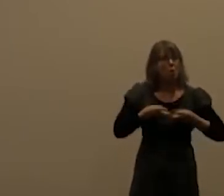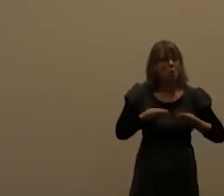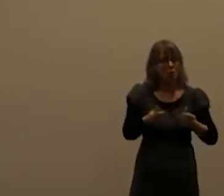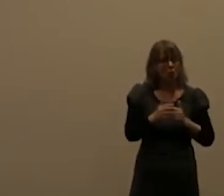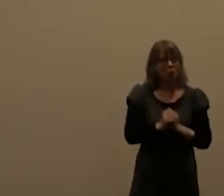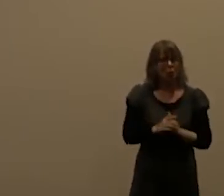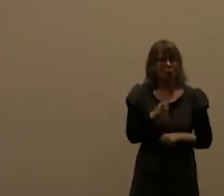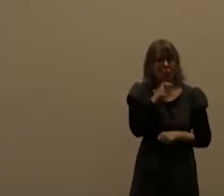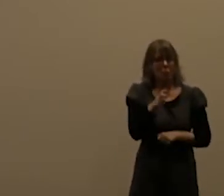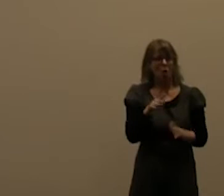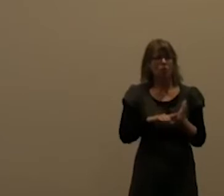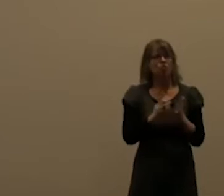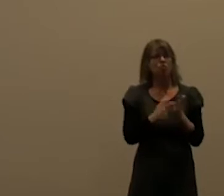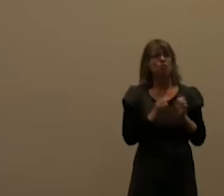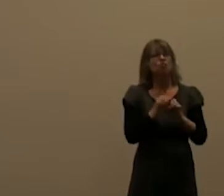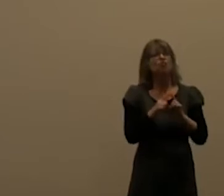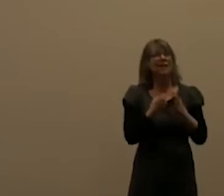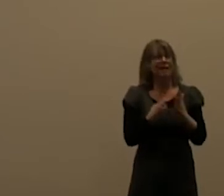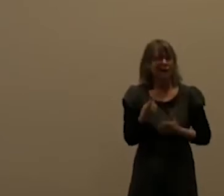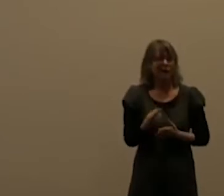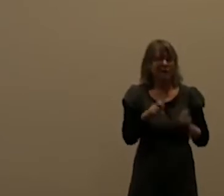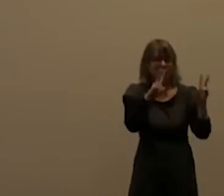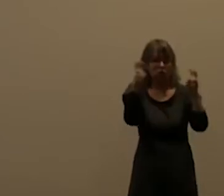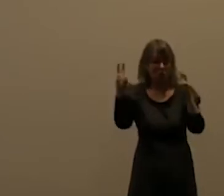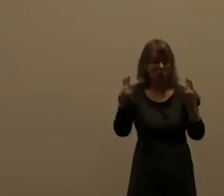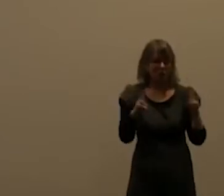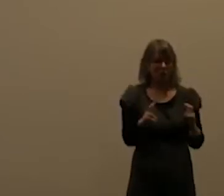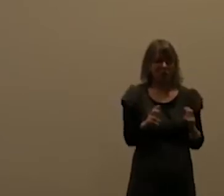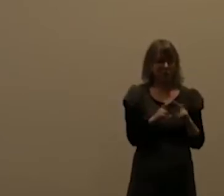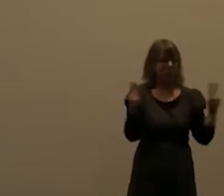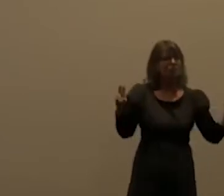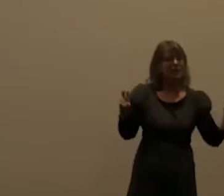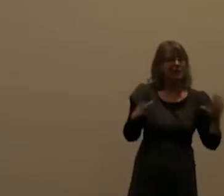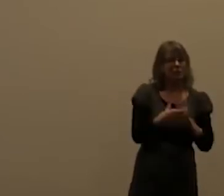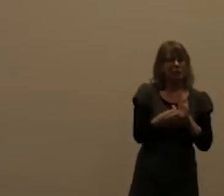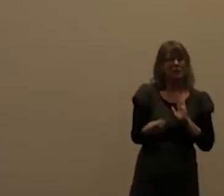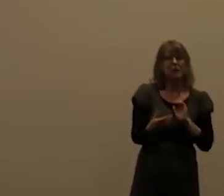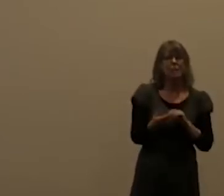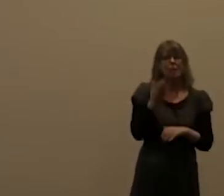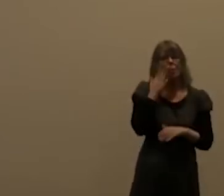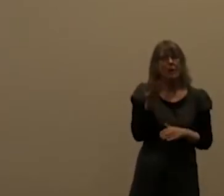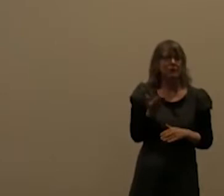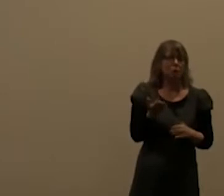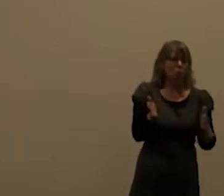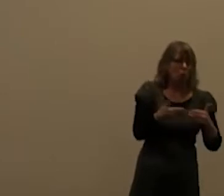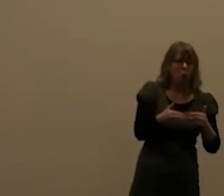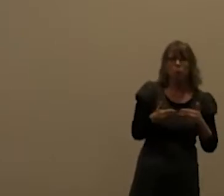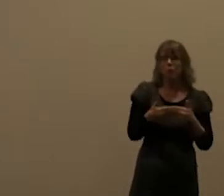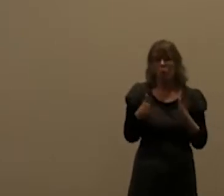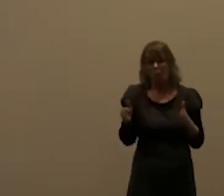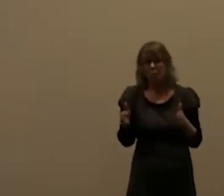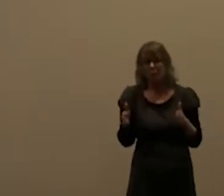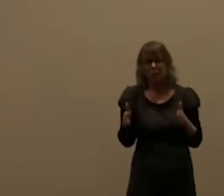our trigger, right? So our trigger is our different topic phrases, right? So we might want to know, when are you closed, when are you open? Those are the